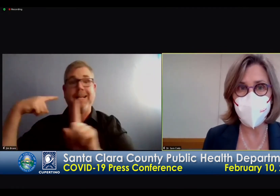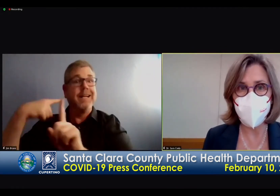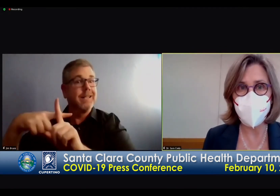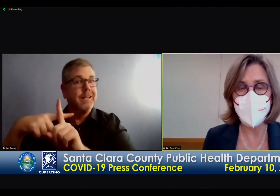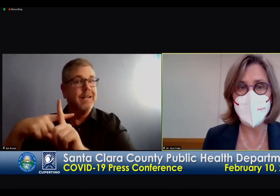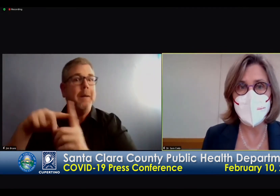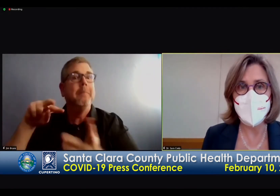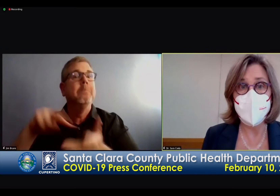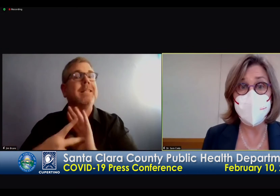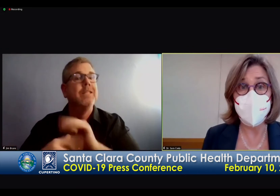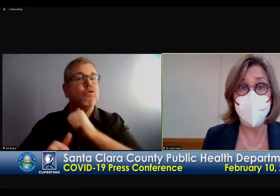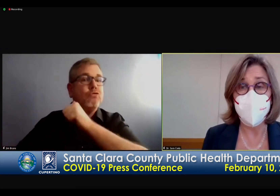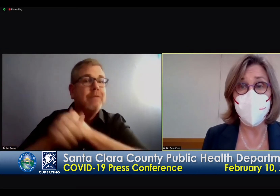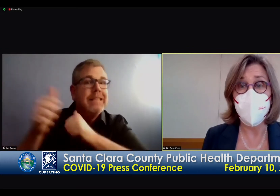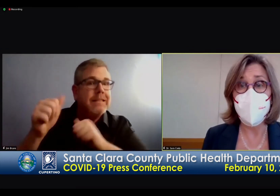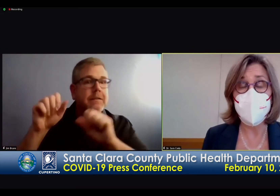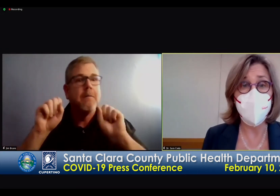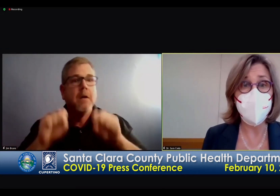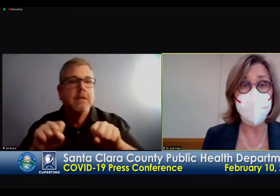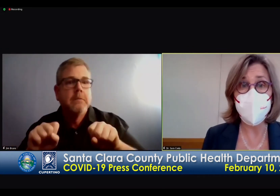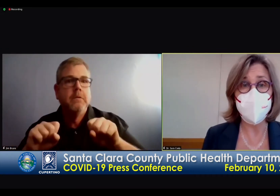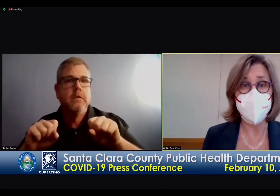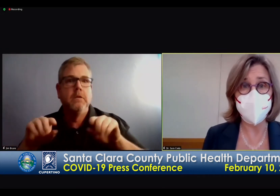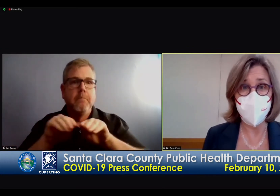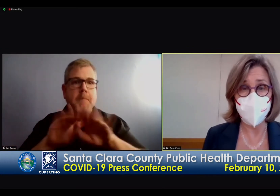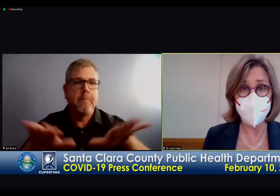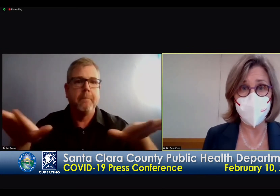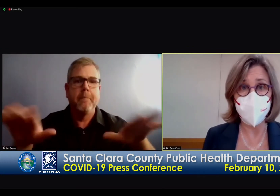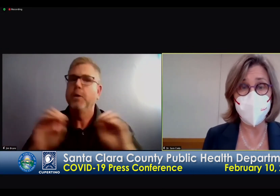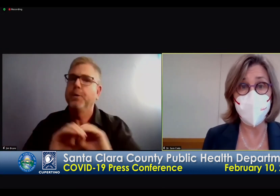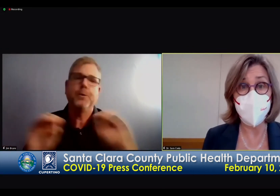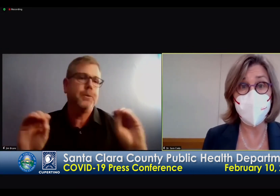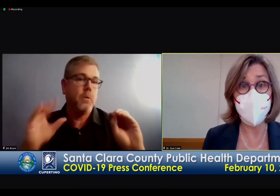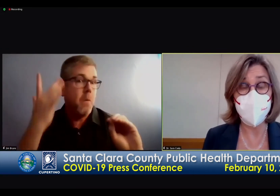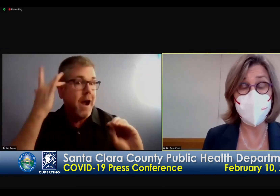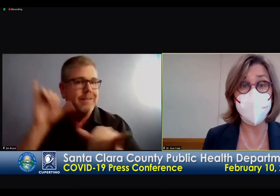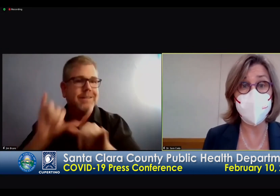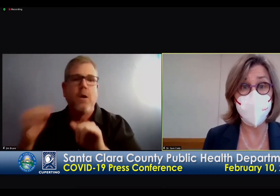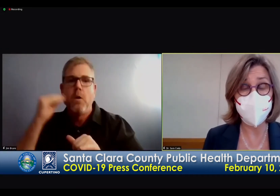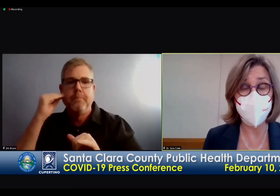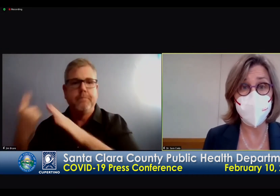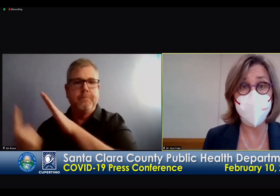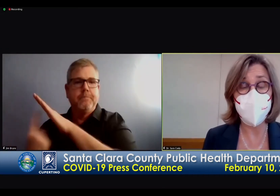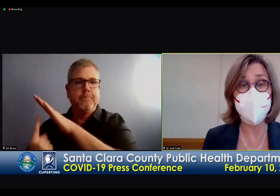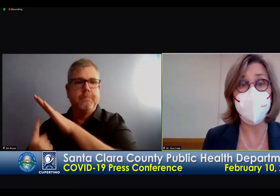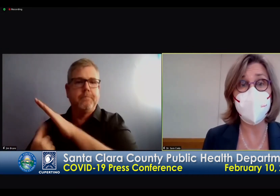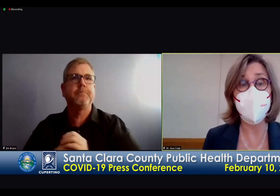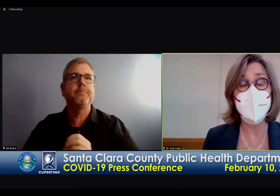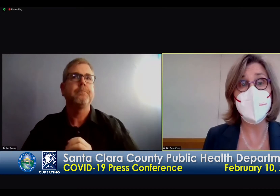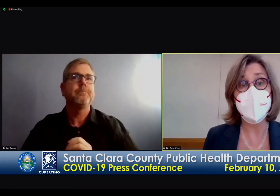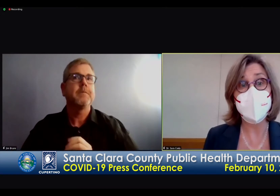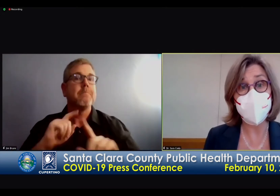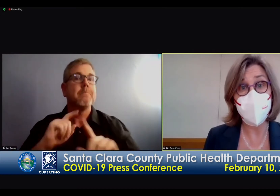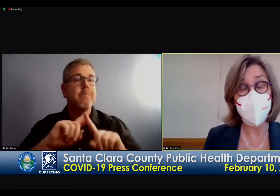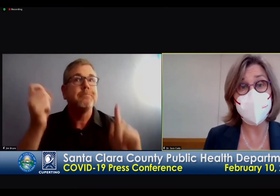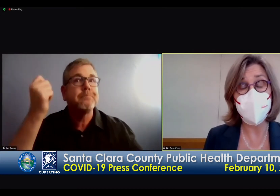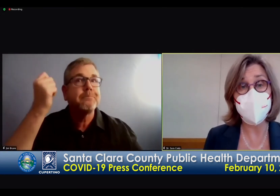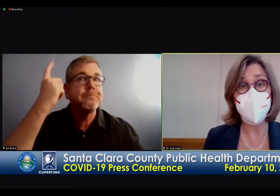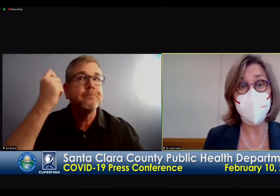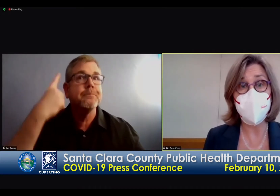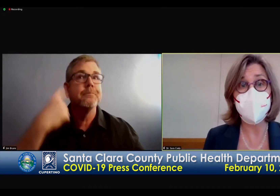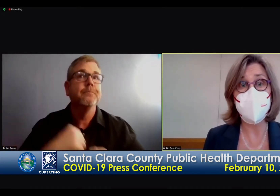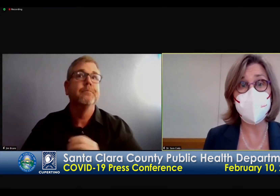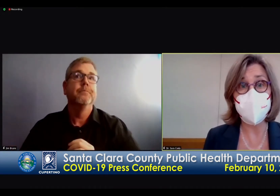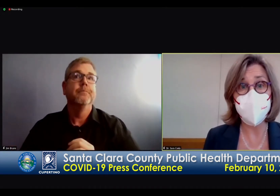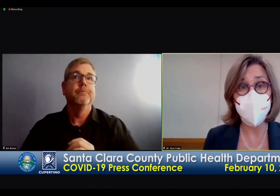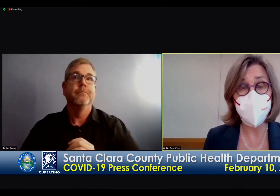to know, is that we don't do this sequencing on every positive specimen. And so in some ways, we sort of